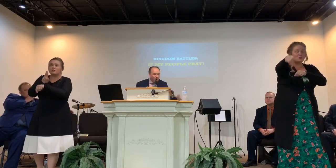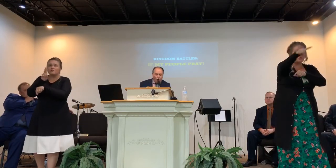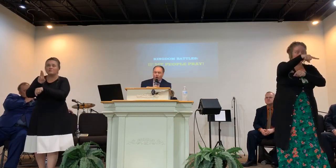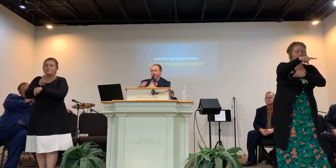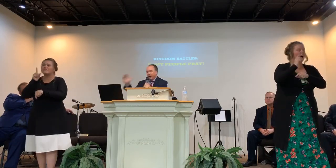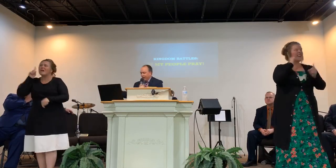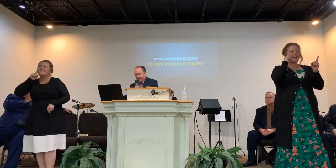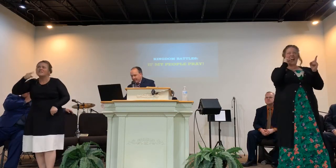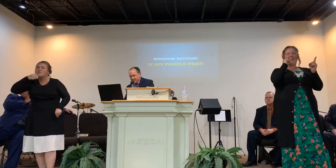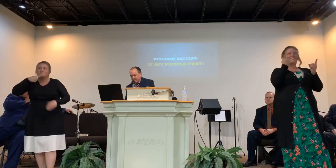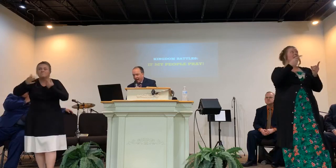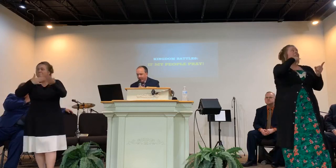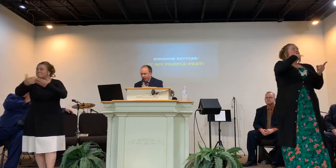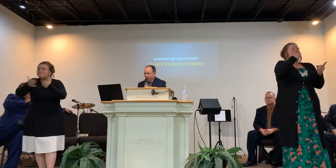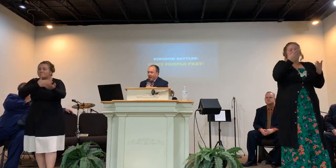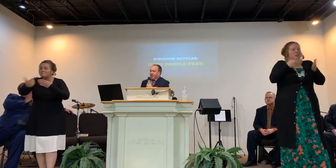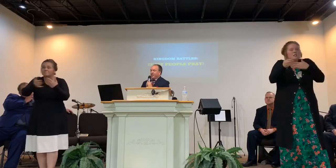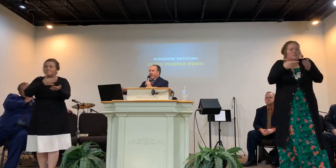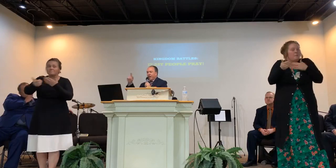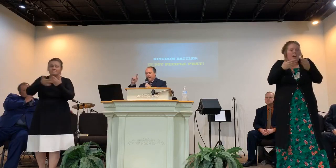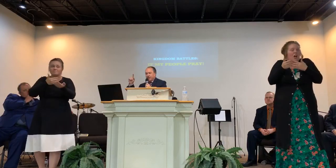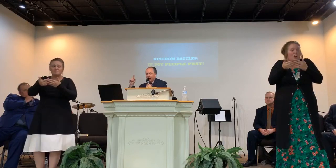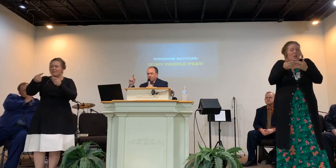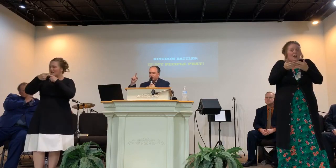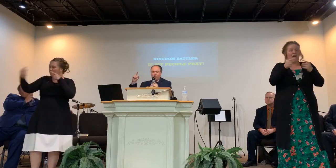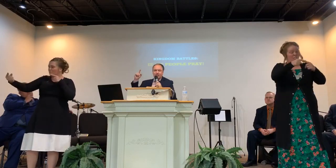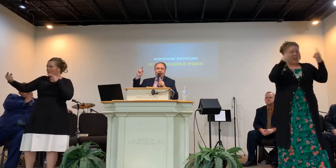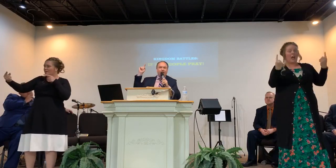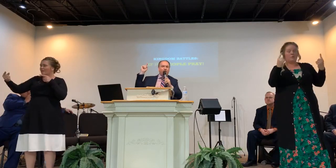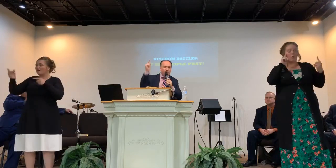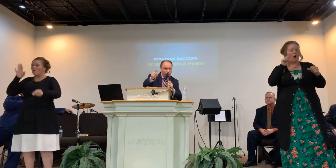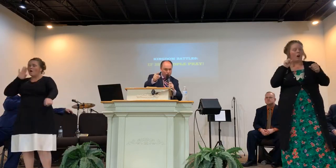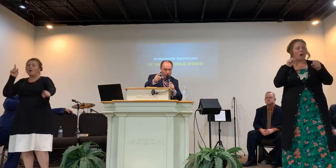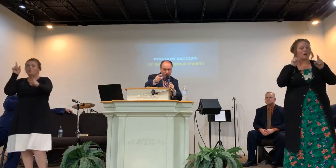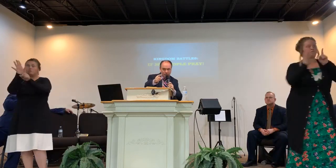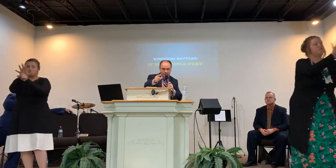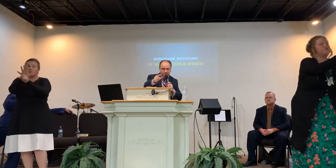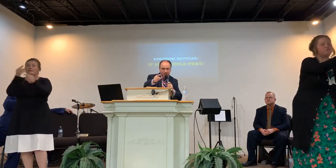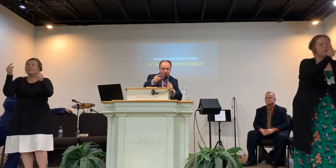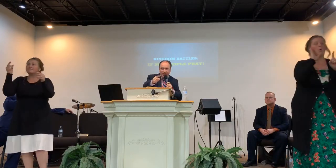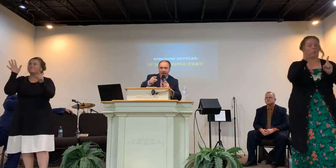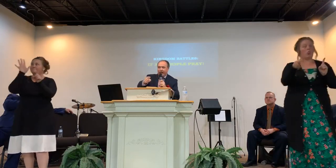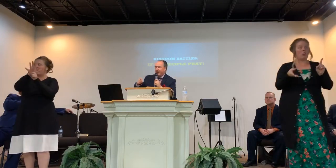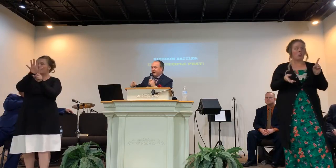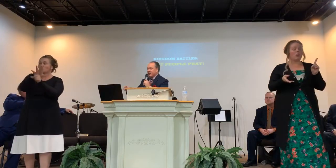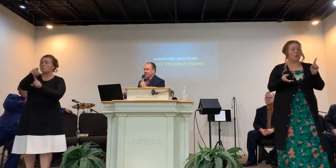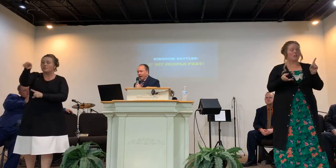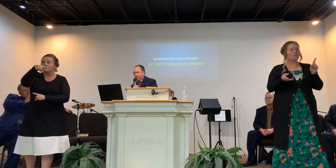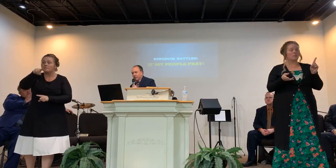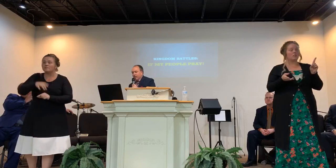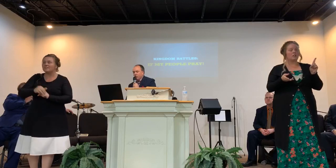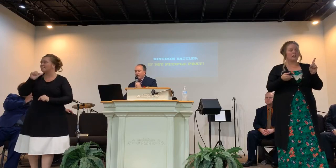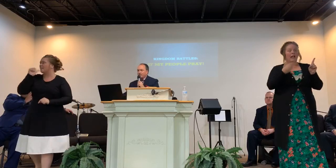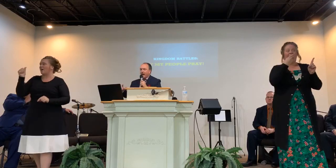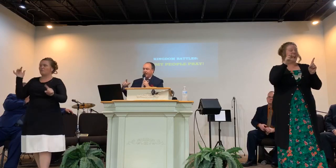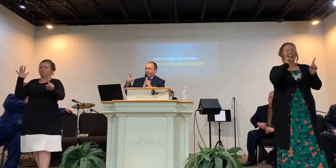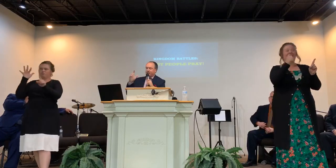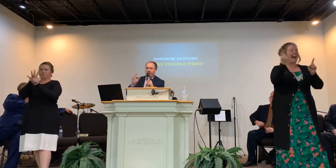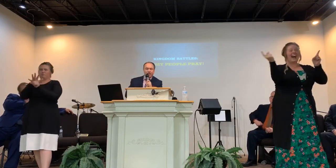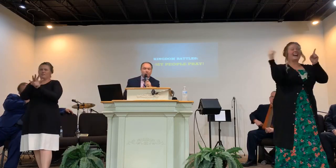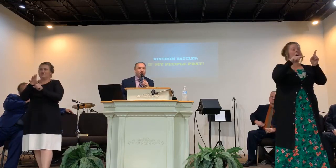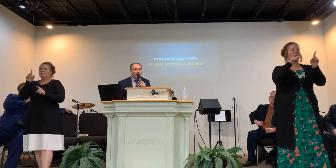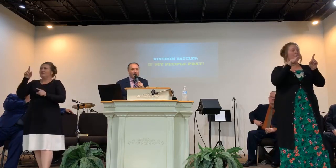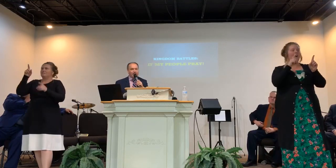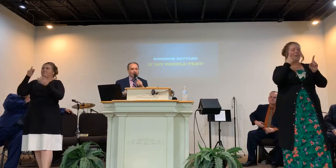deaf or hearing, it doesn't matter. The enemy comes to attack you. He doesn't come to attack